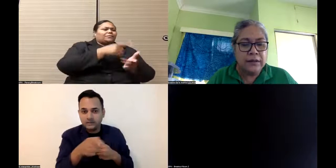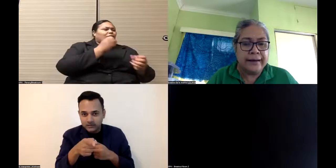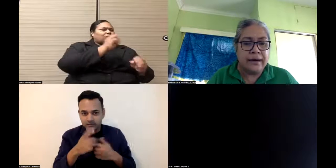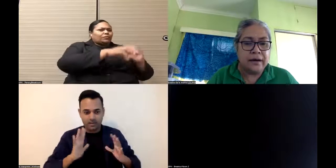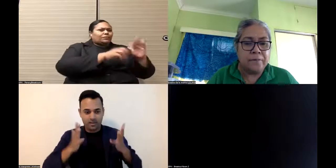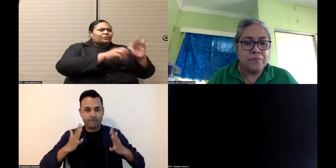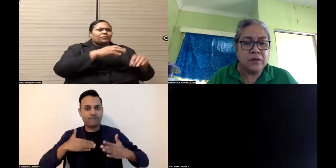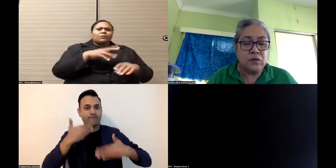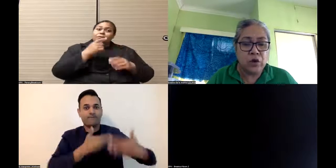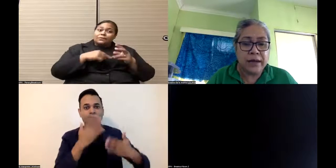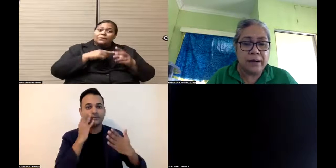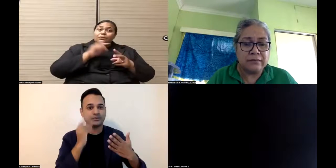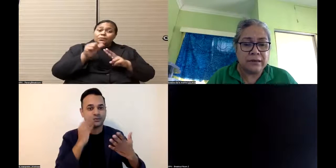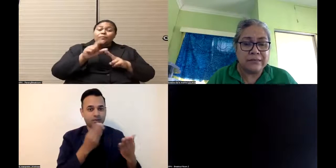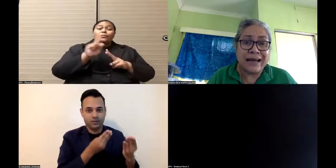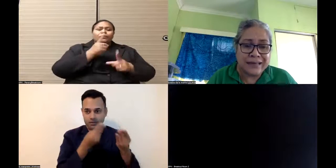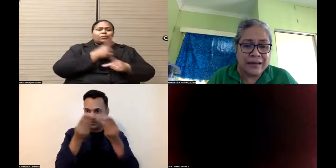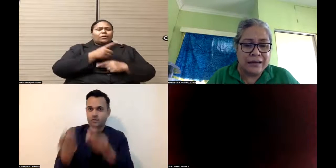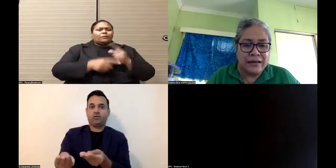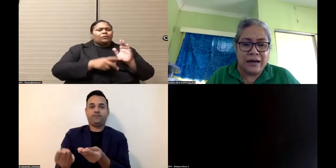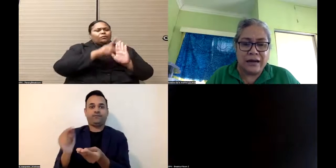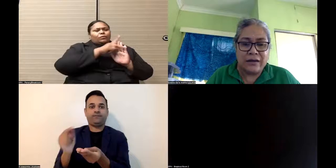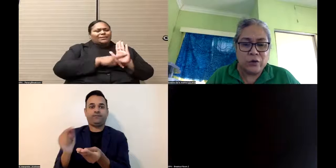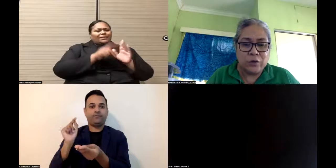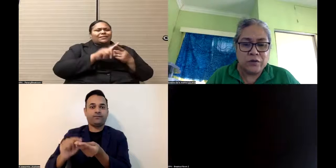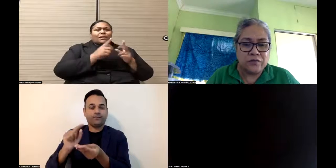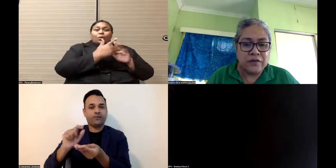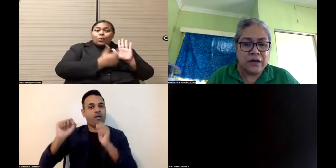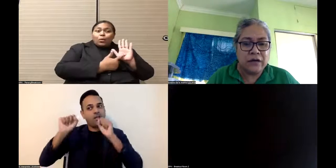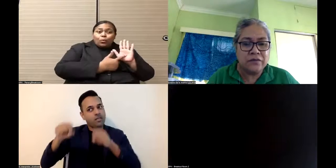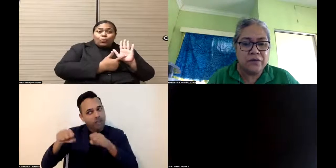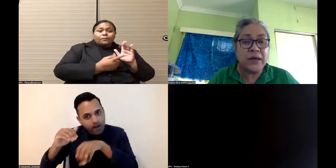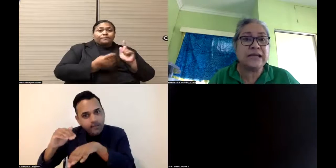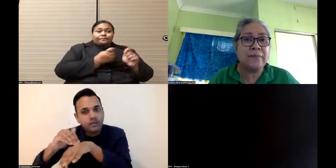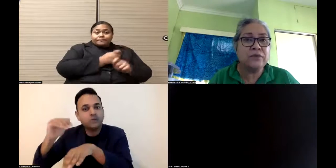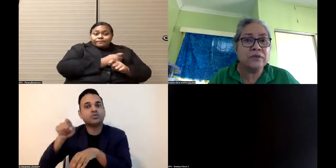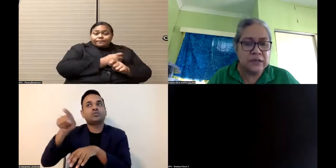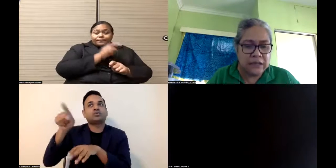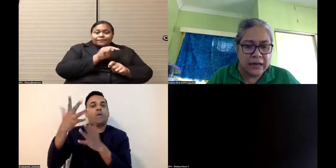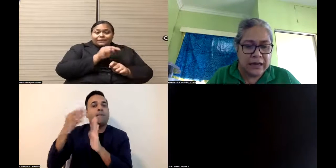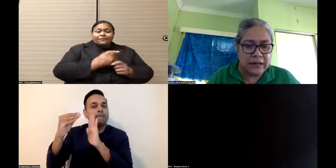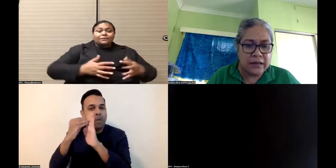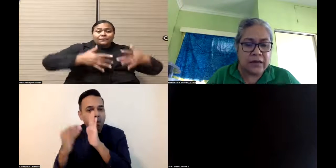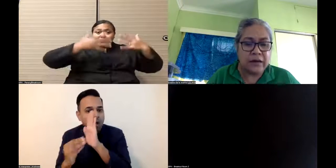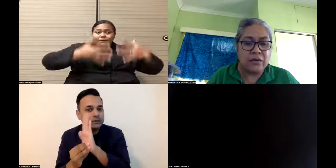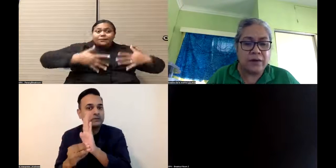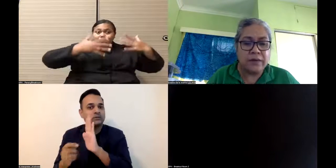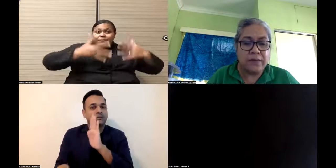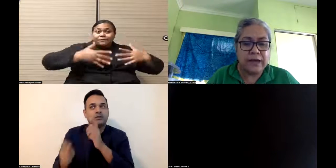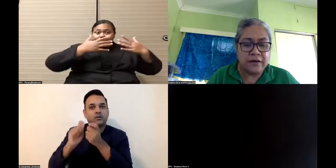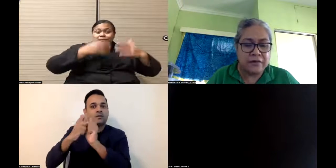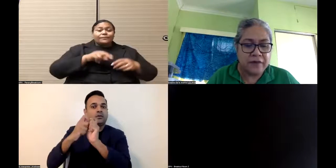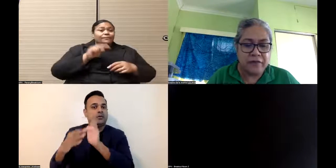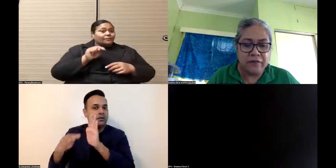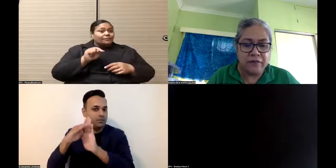reform, talking about the data in terms of a few examples that are already